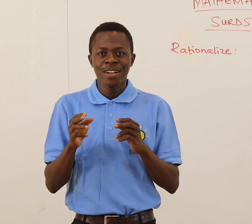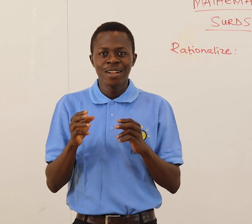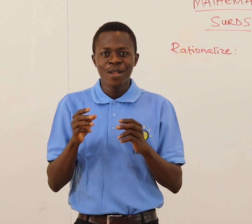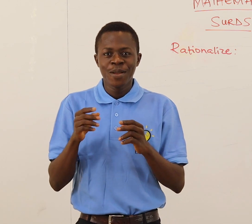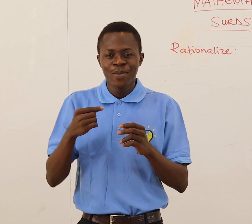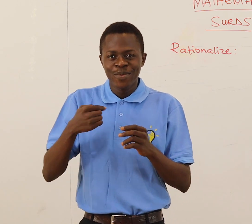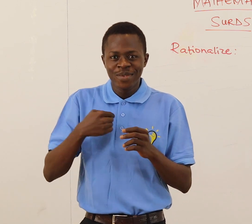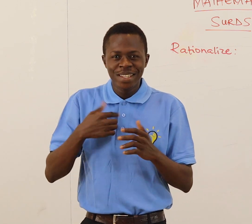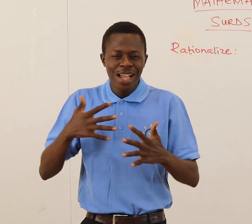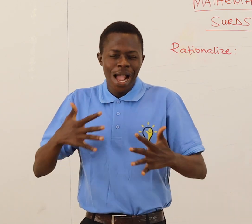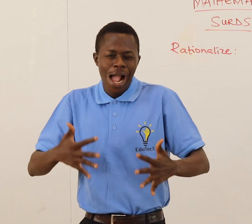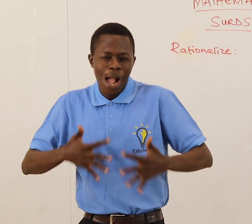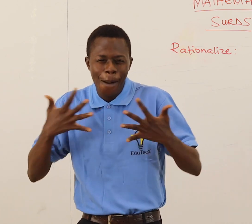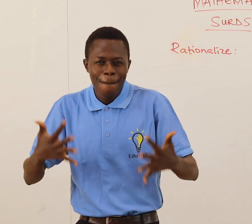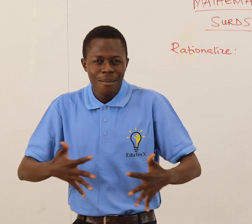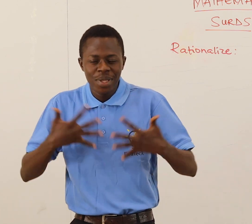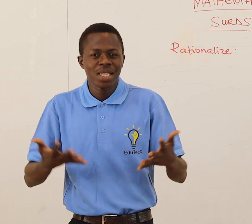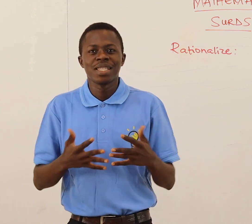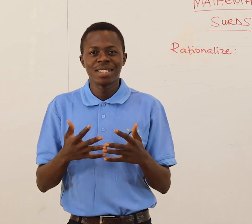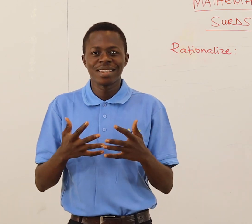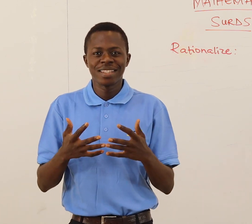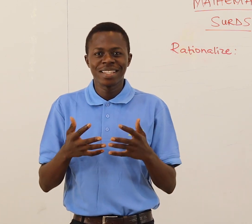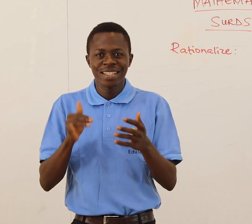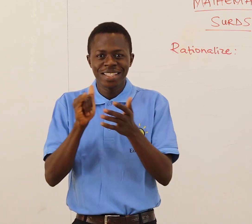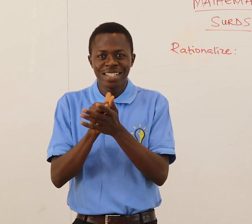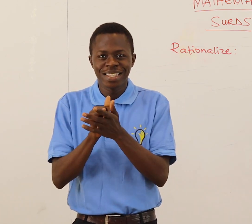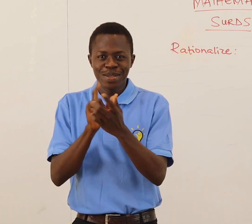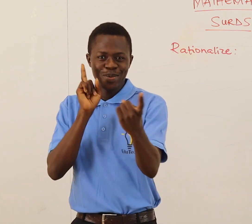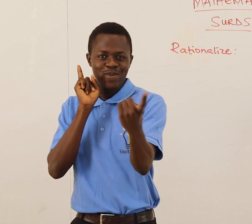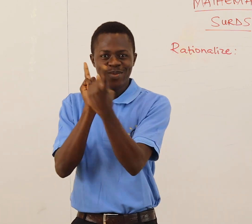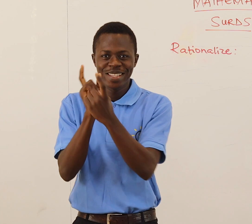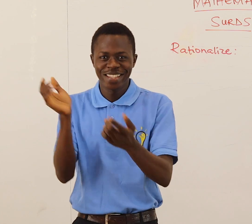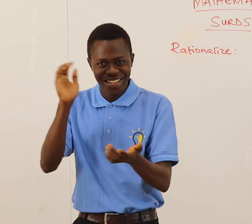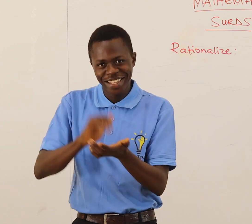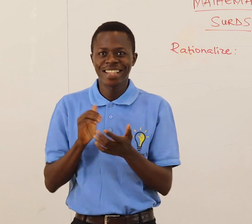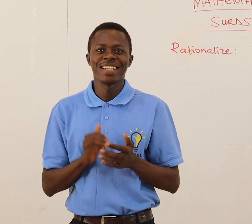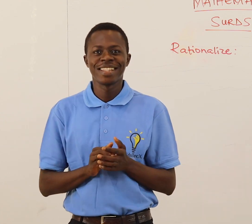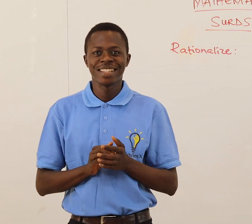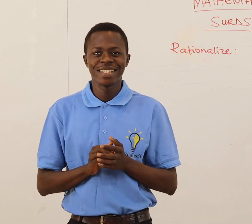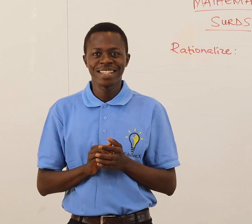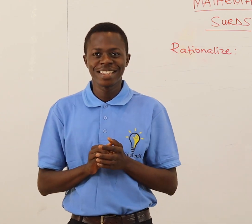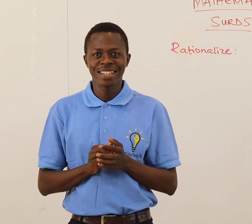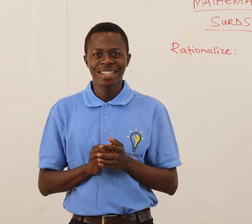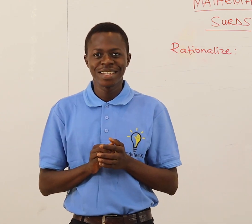I am so excited that we get to meet again in our wonderful